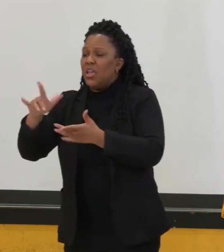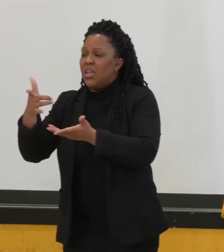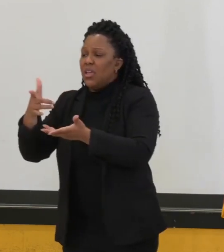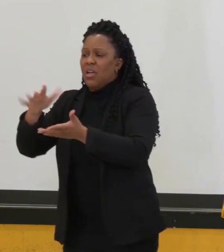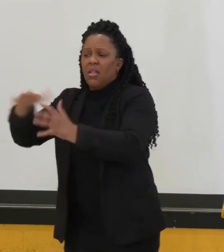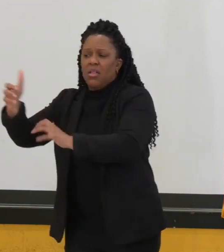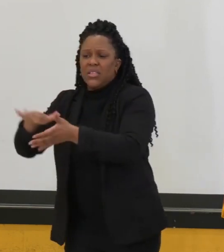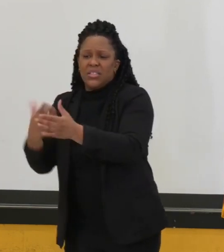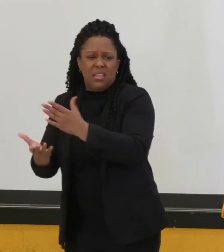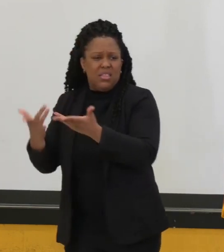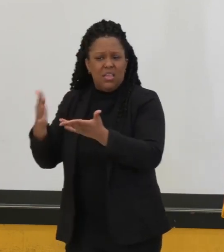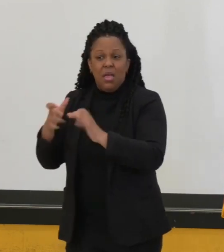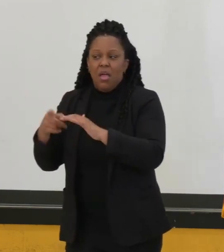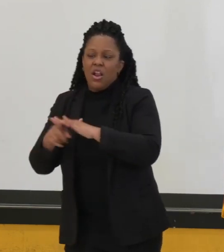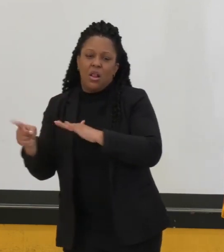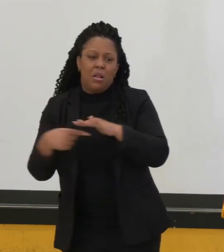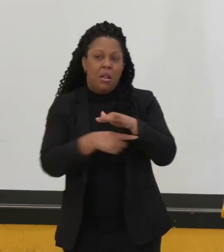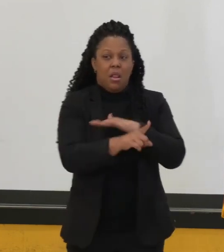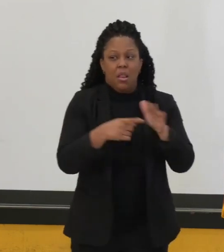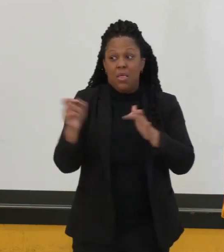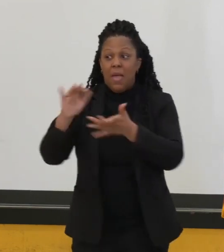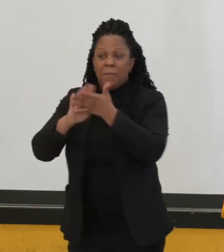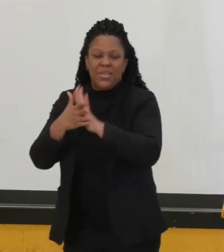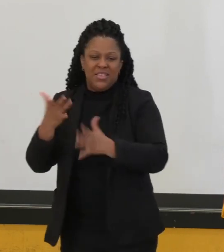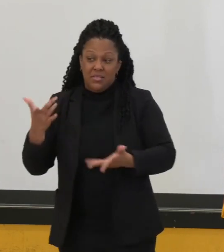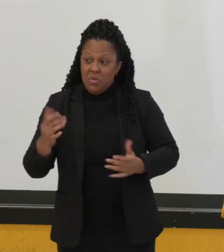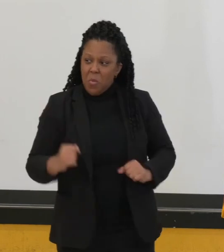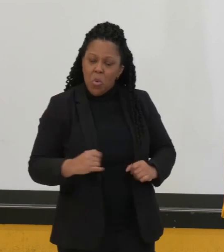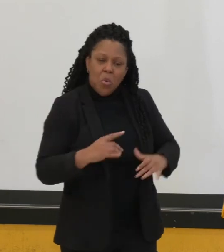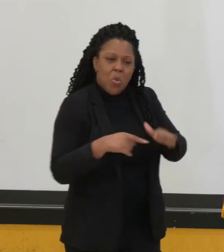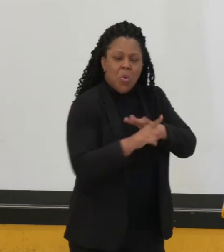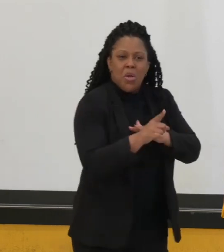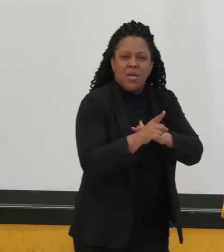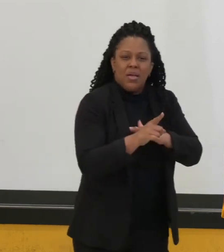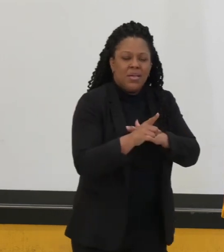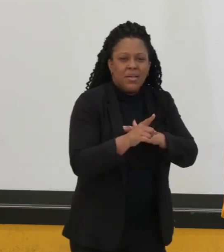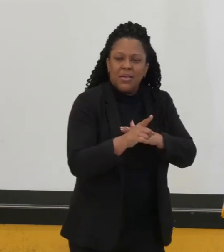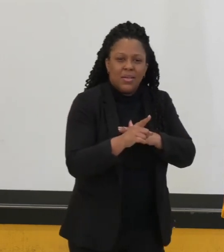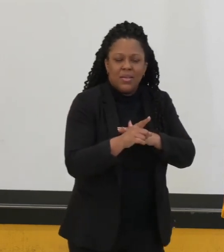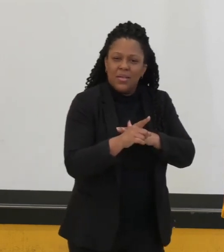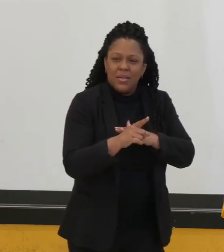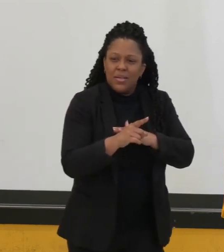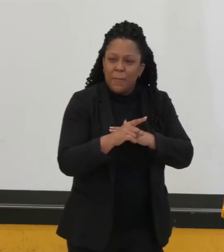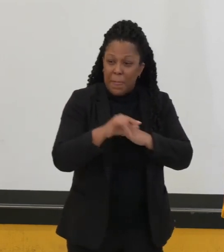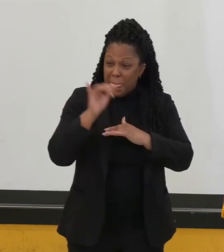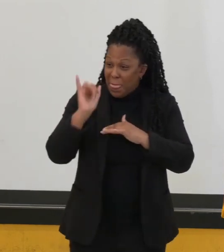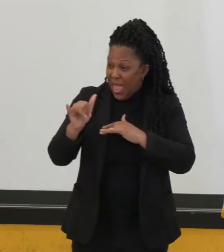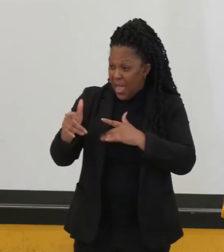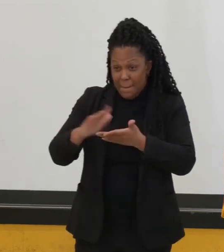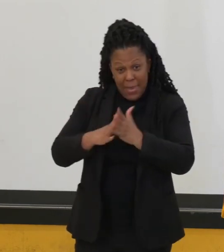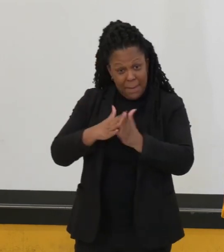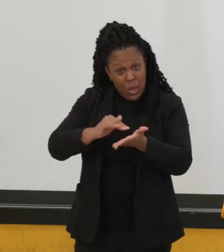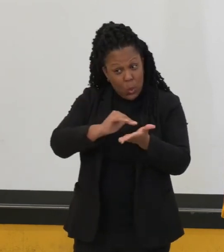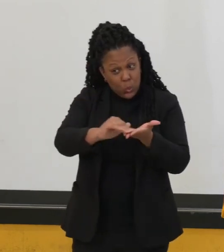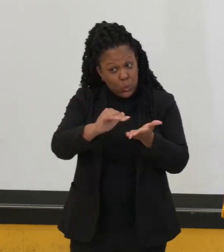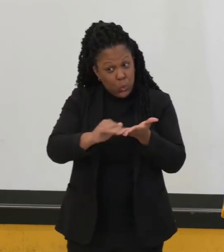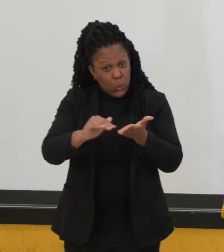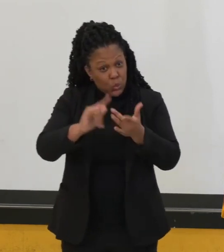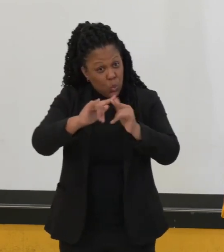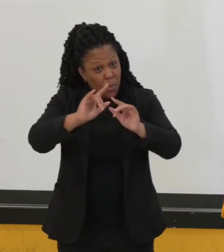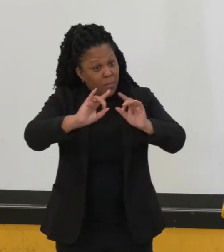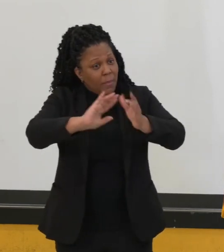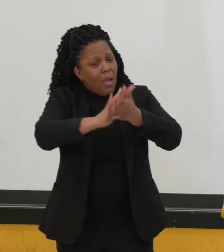to exploit the calls for a better future as an excuse to wreak havoc and destruction in our